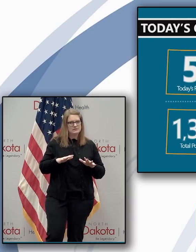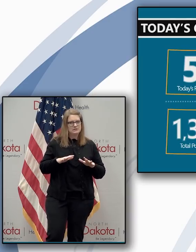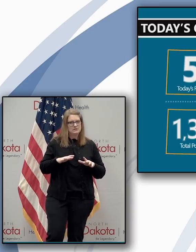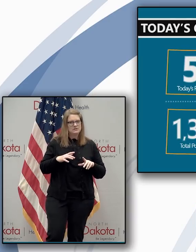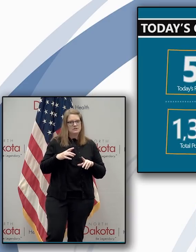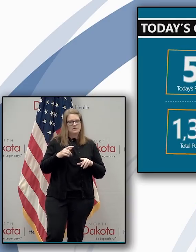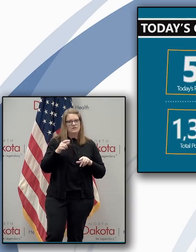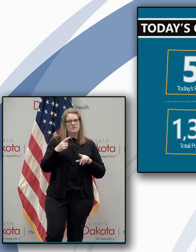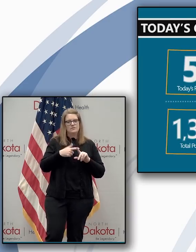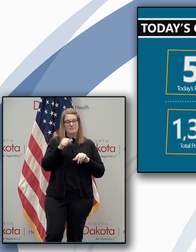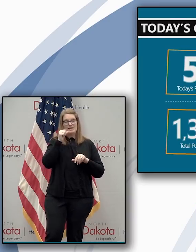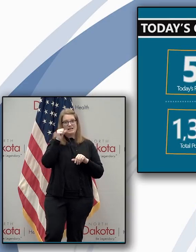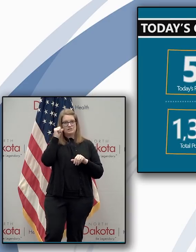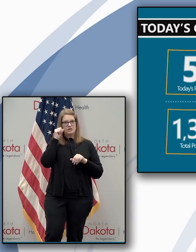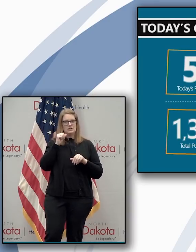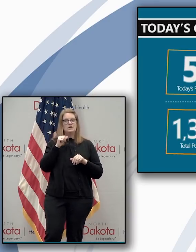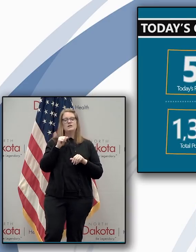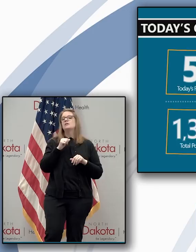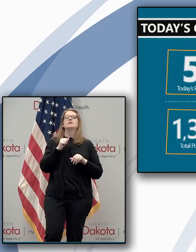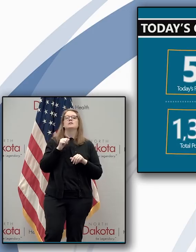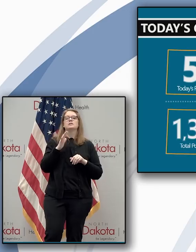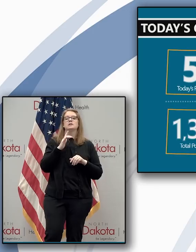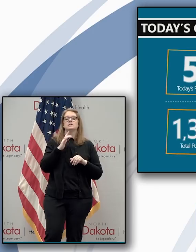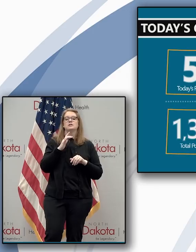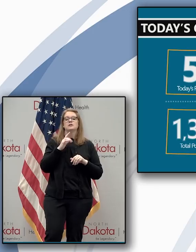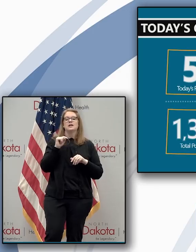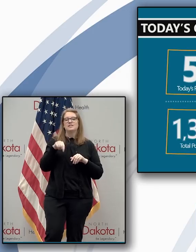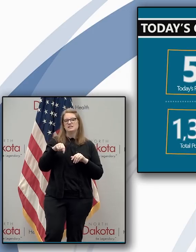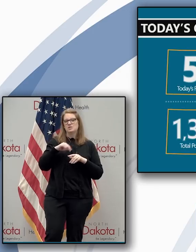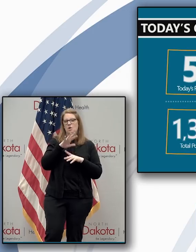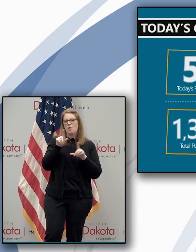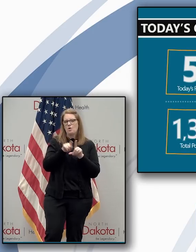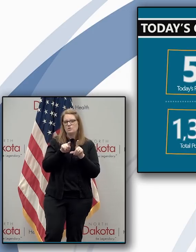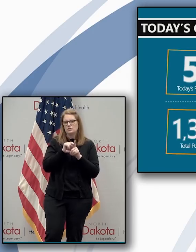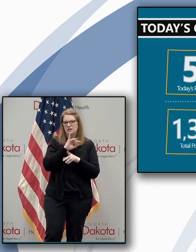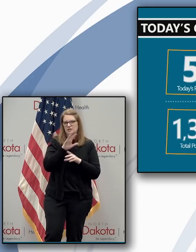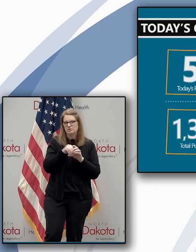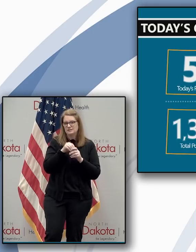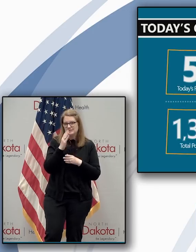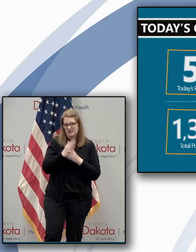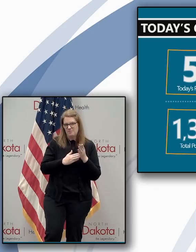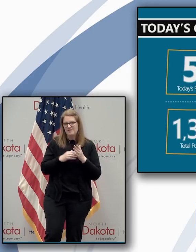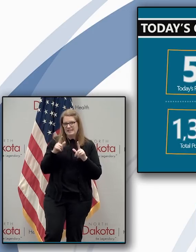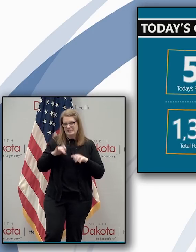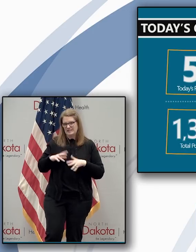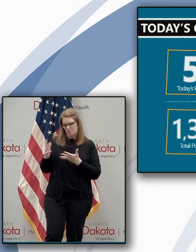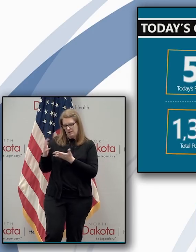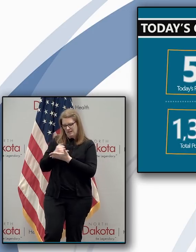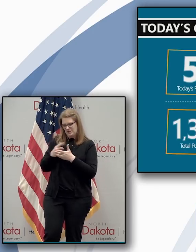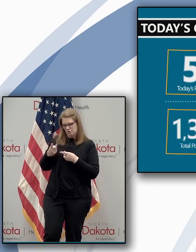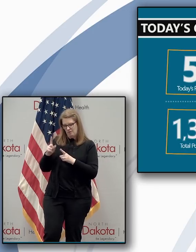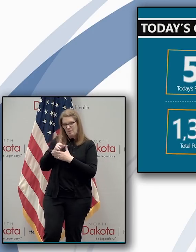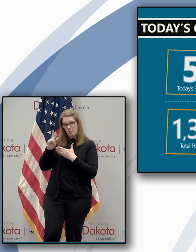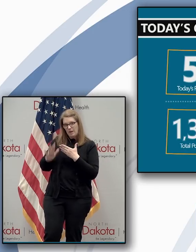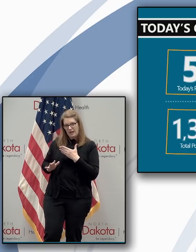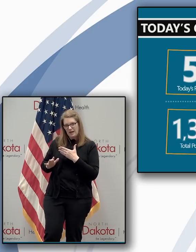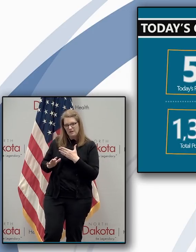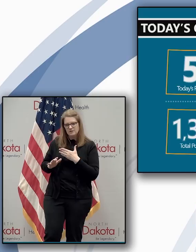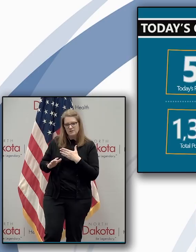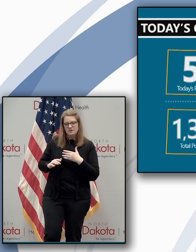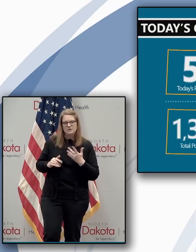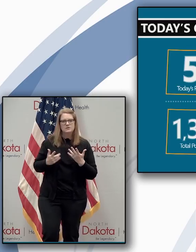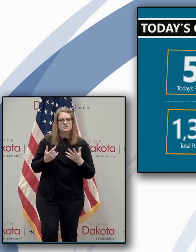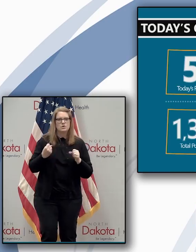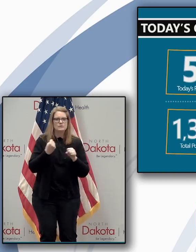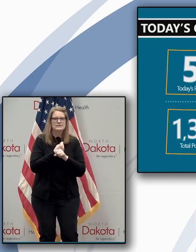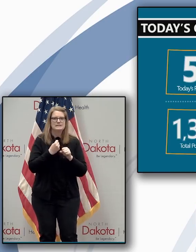from yesterday, the 24-hour period Tuesday, including this was some of the ones that were collected over the weekend. So there may be a little bit of a bump